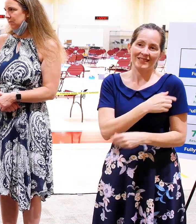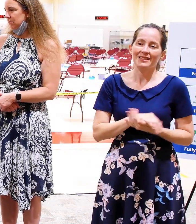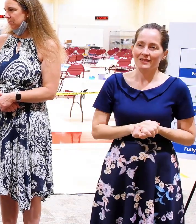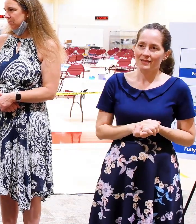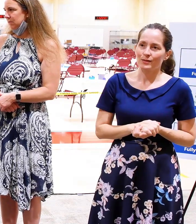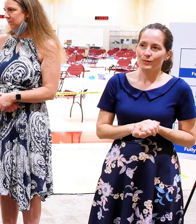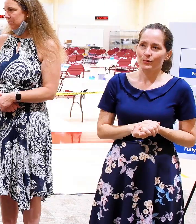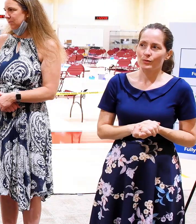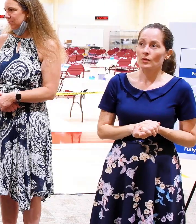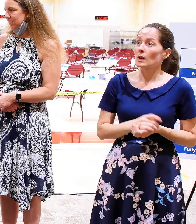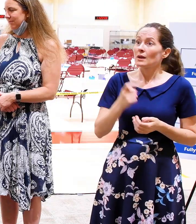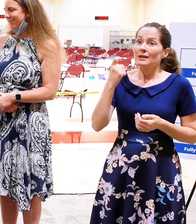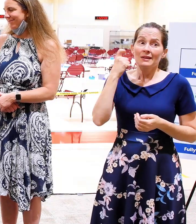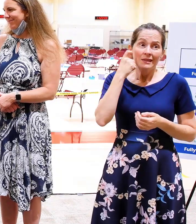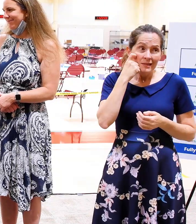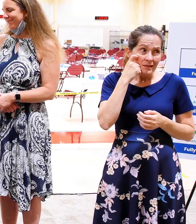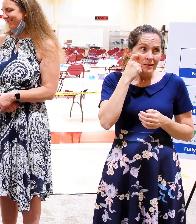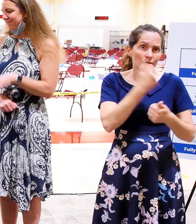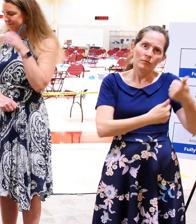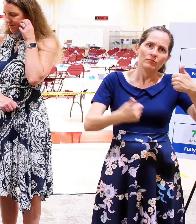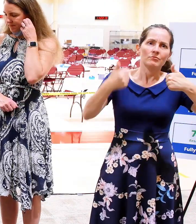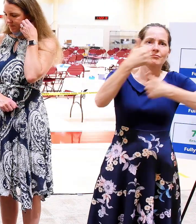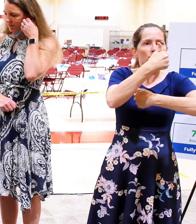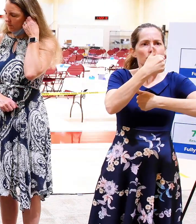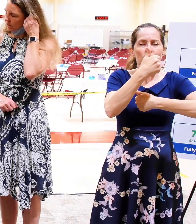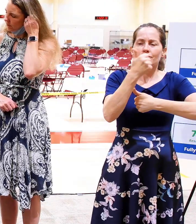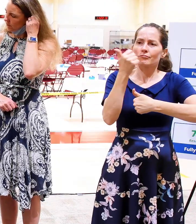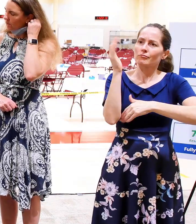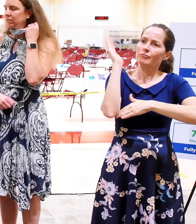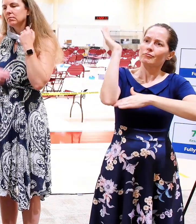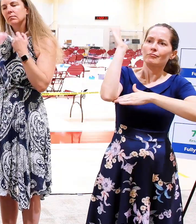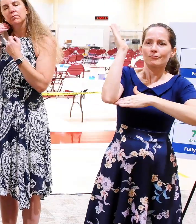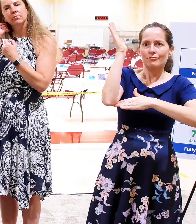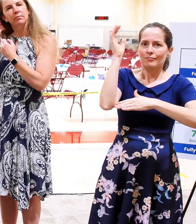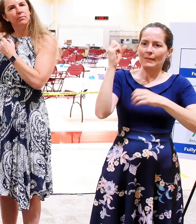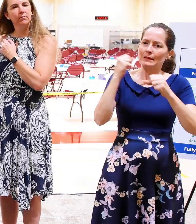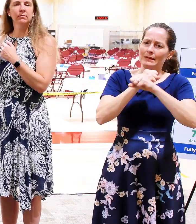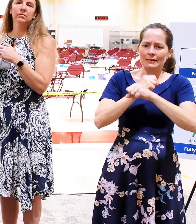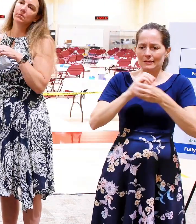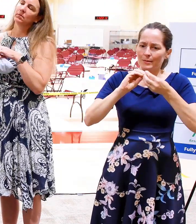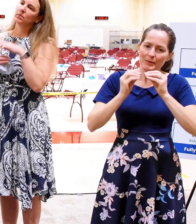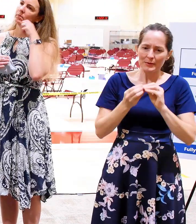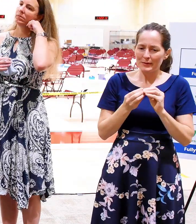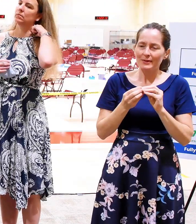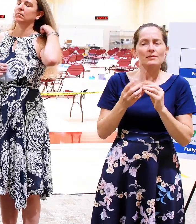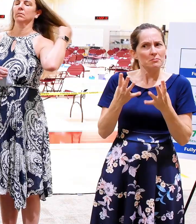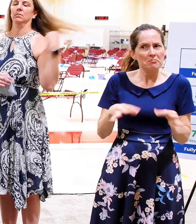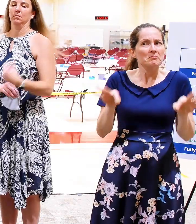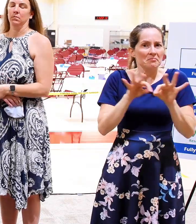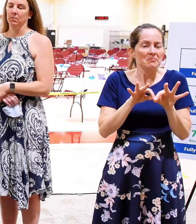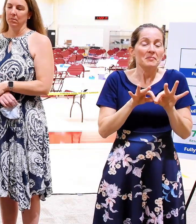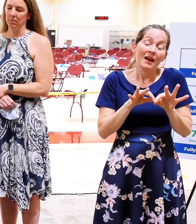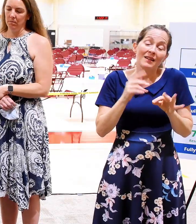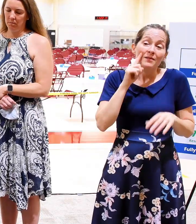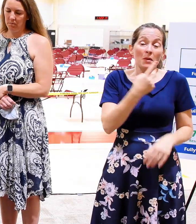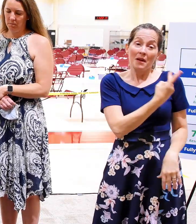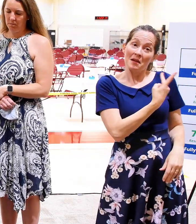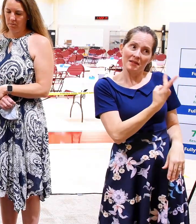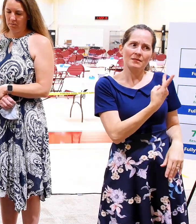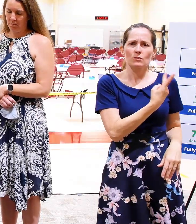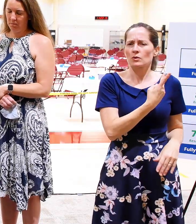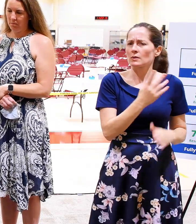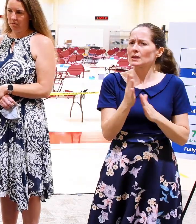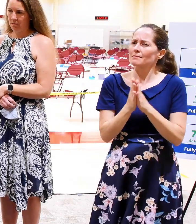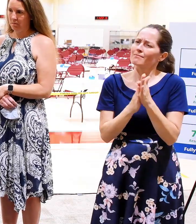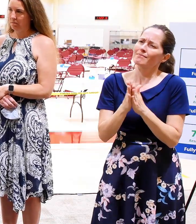good professional statements in terms of statistics and all of these other pieces, and I'm going to leave that to them. But for us, we're really passionate about making sure that